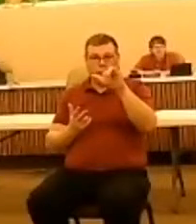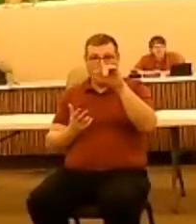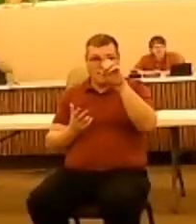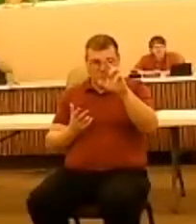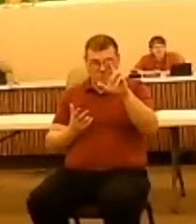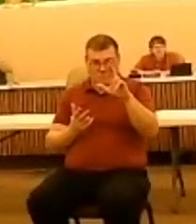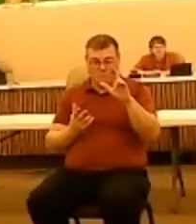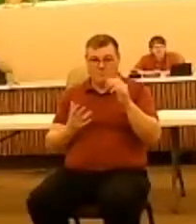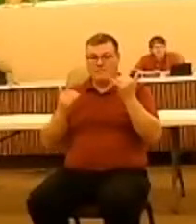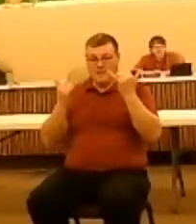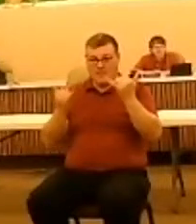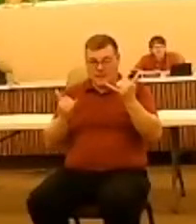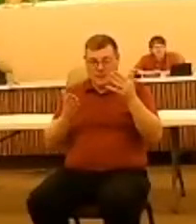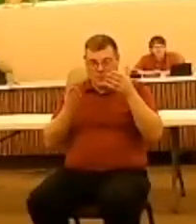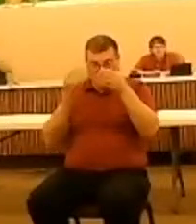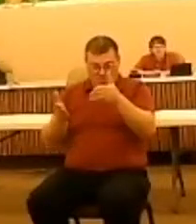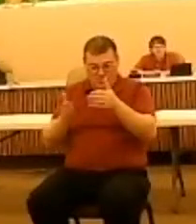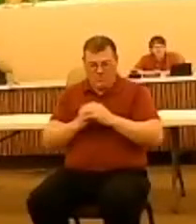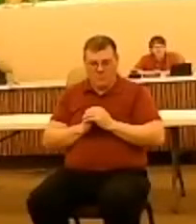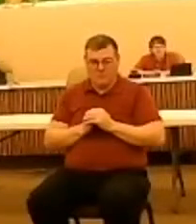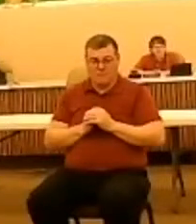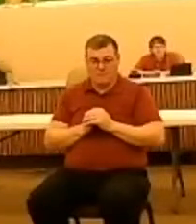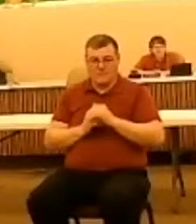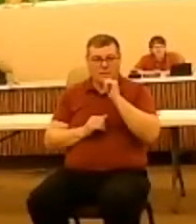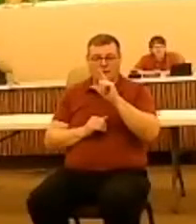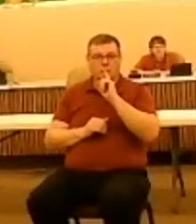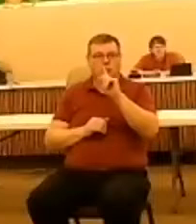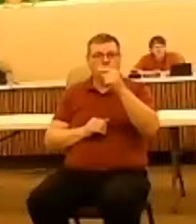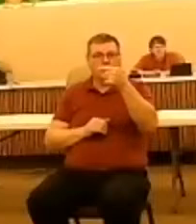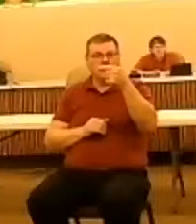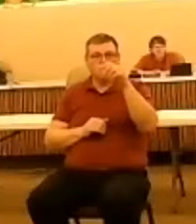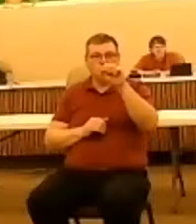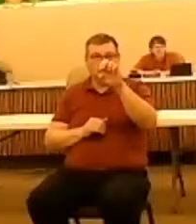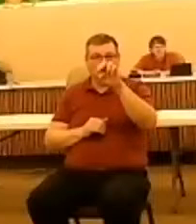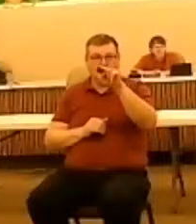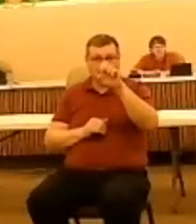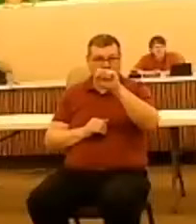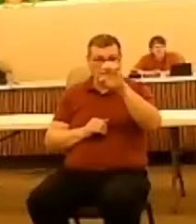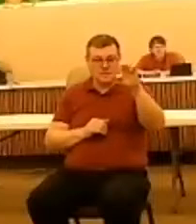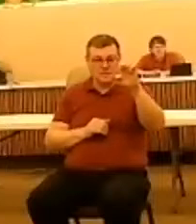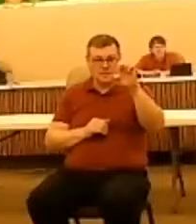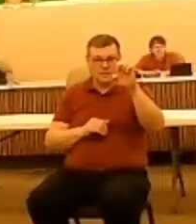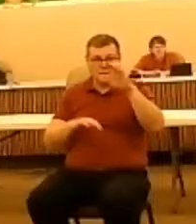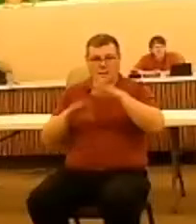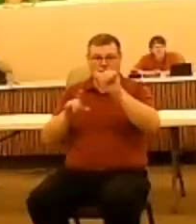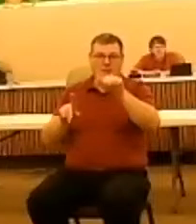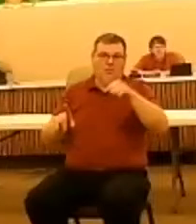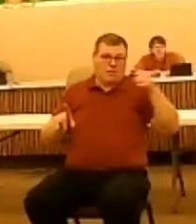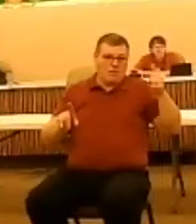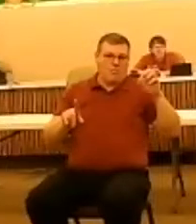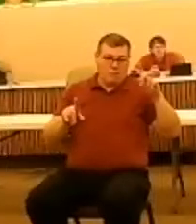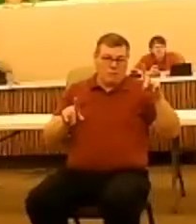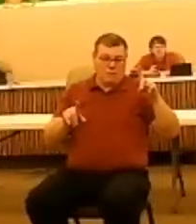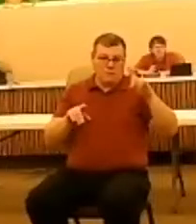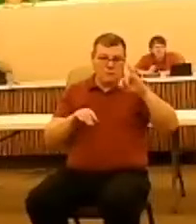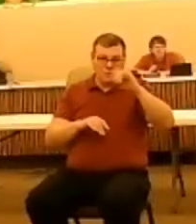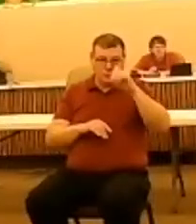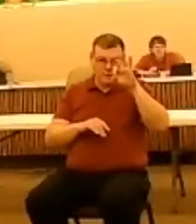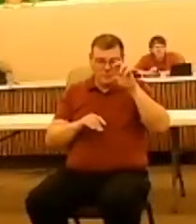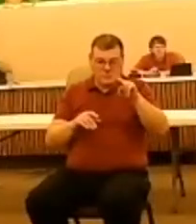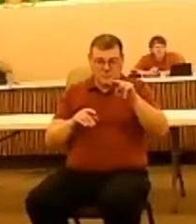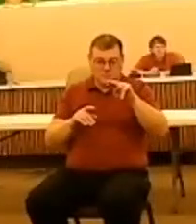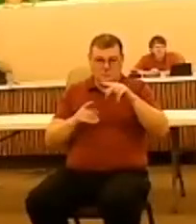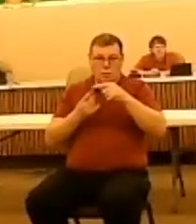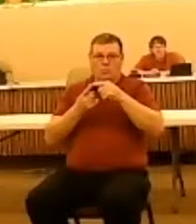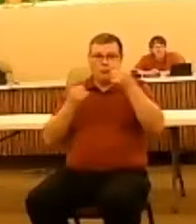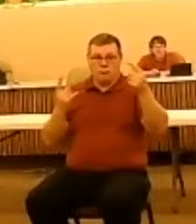and I'm not sure if you're gonna see trucks on the other end of Jefferson Road across from Frontier Tops Commons